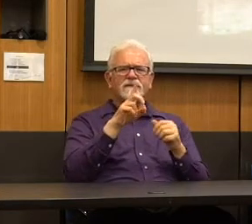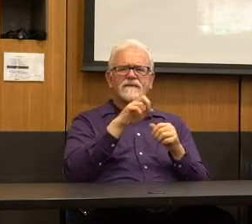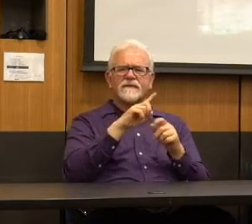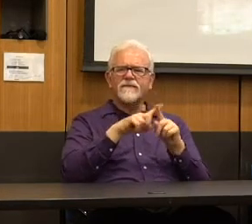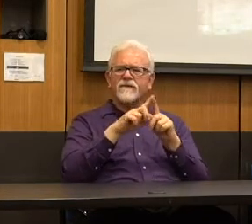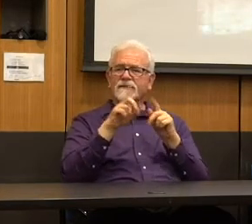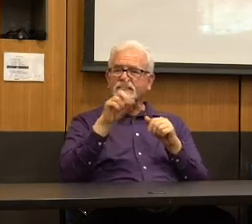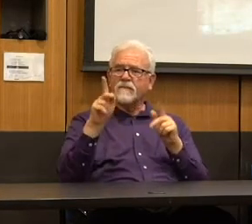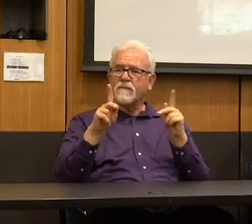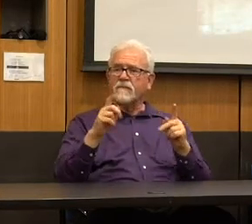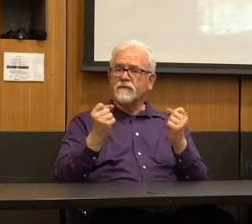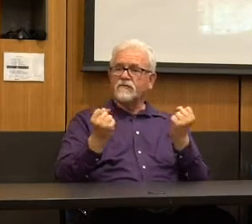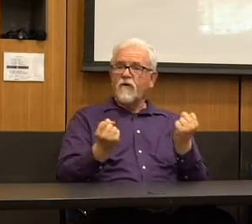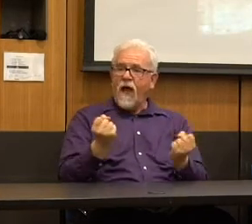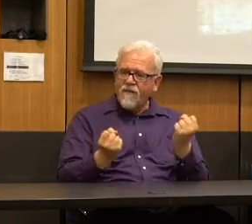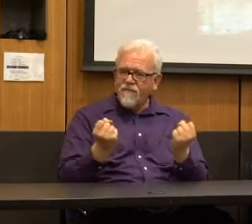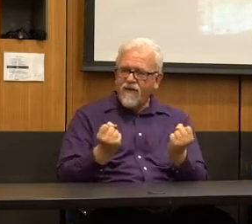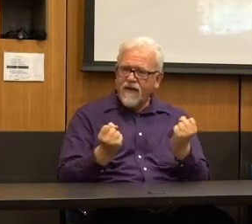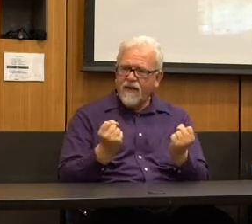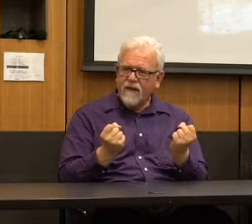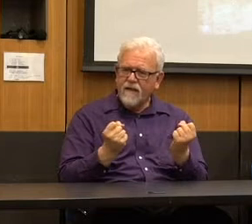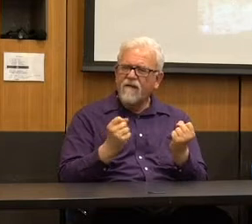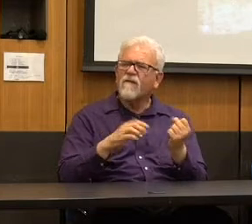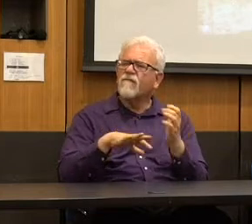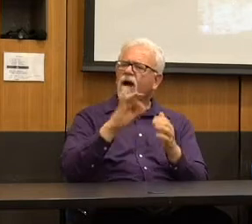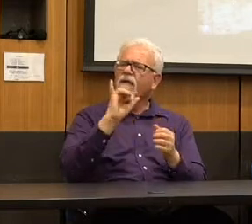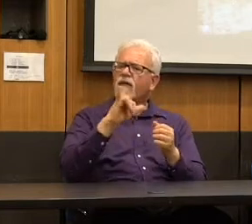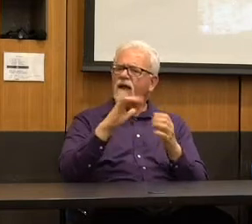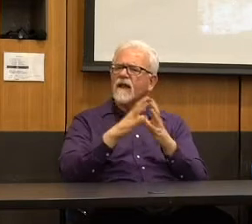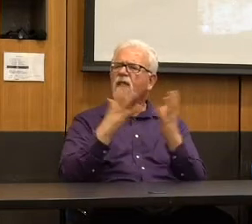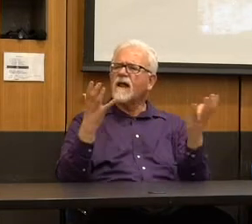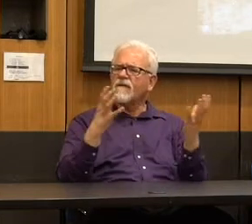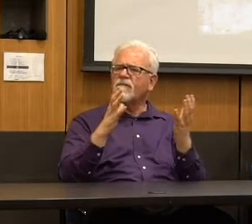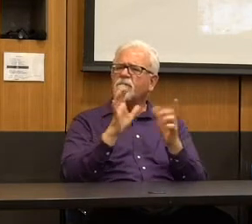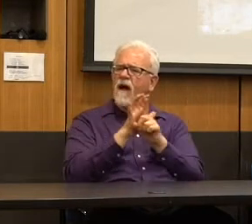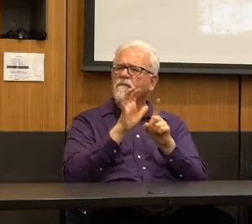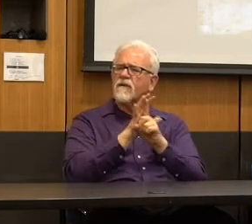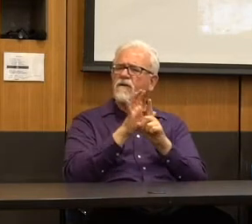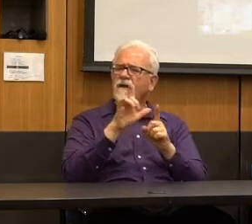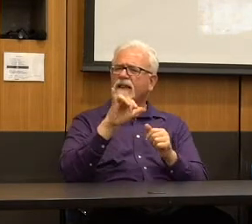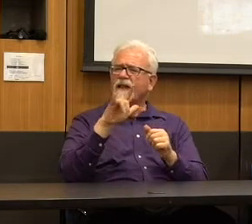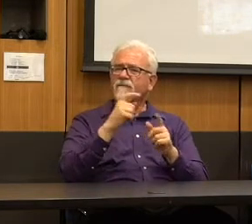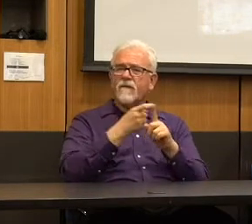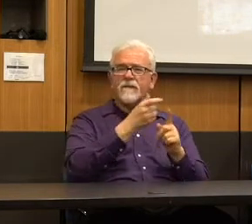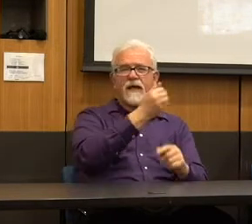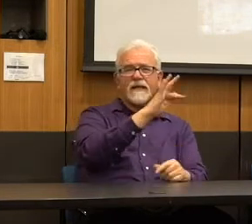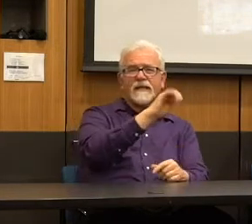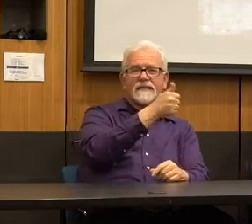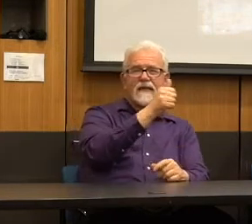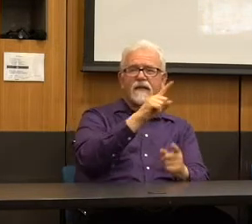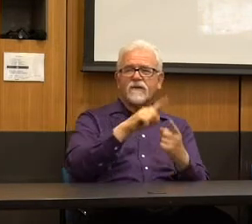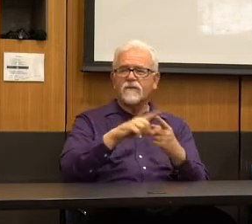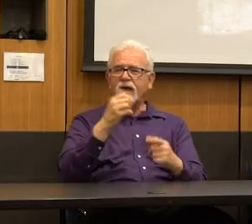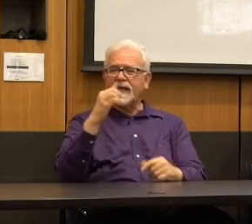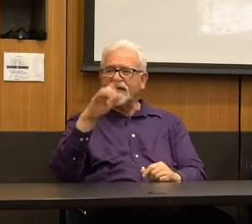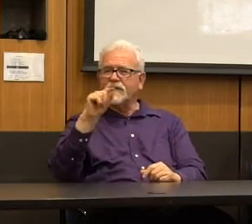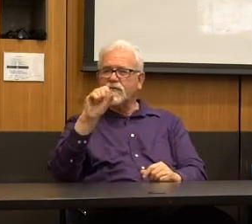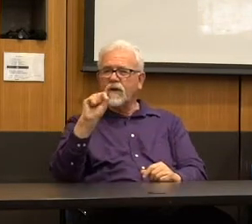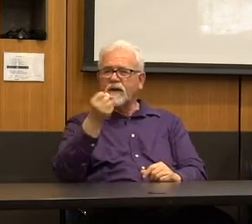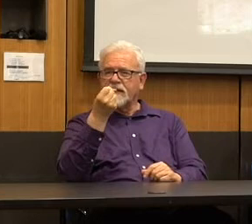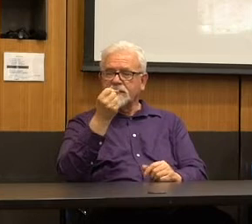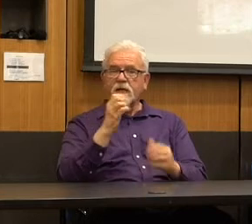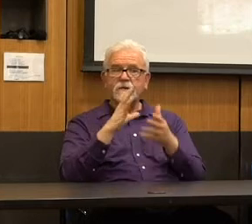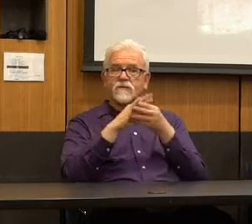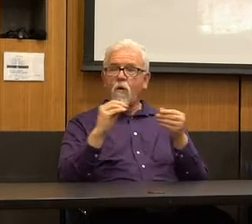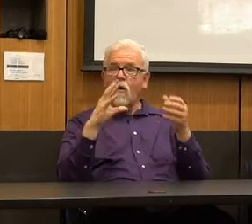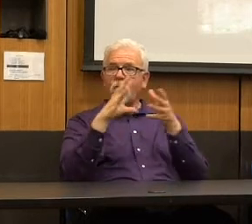driving, which you start to find in a lot of popular literature from the 1910s into the 1920s. And the stories that I was coming